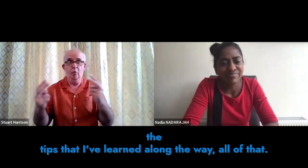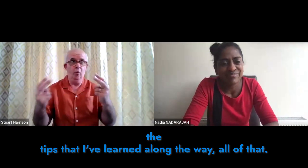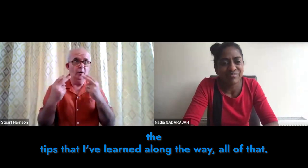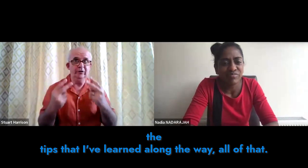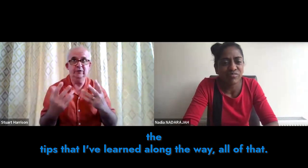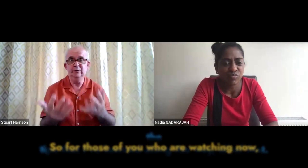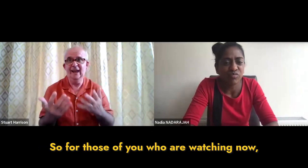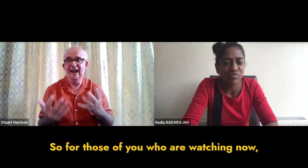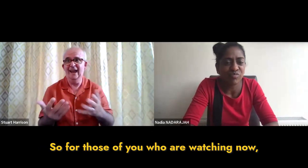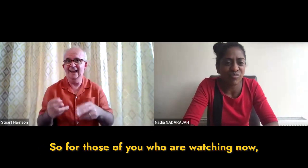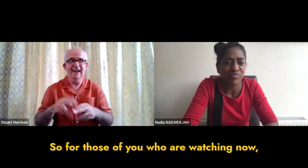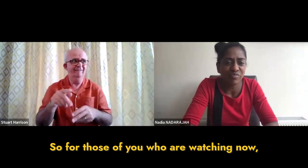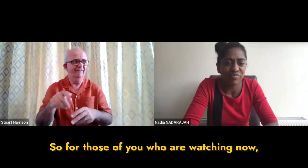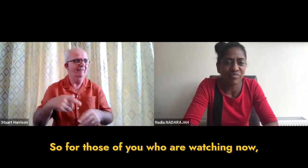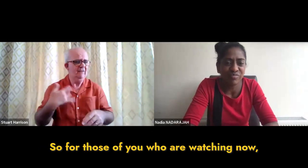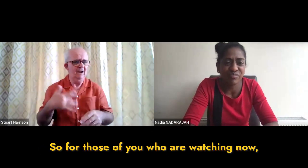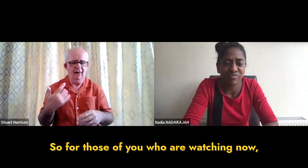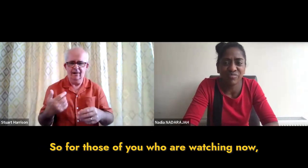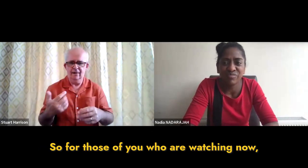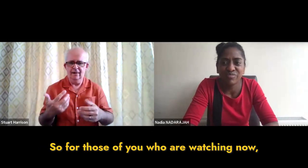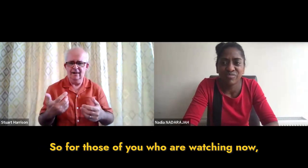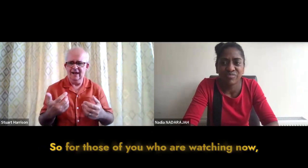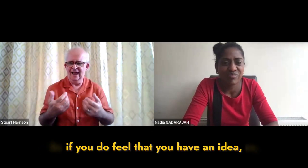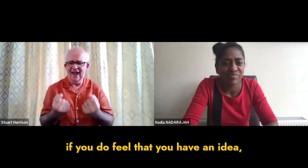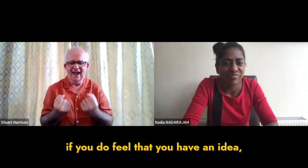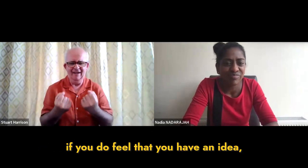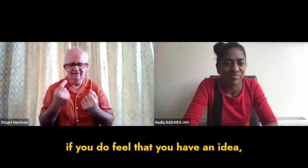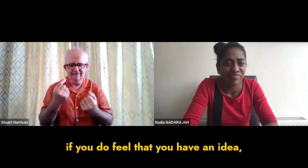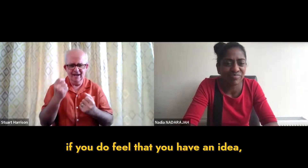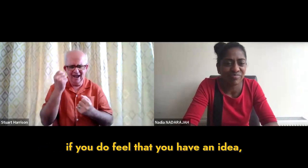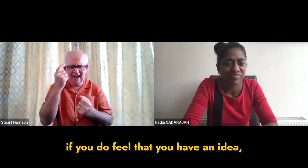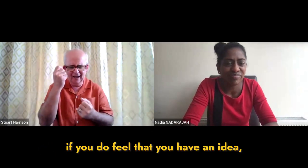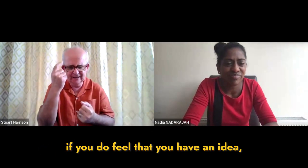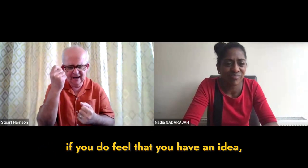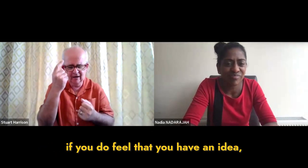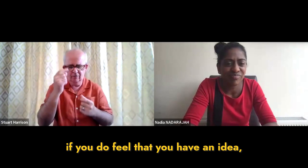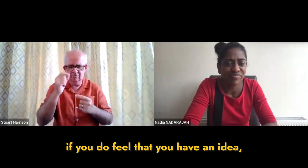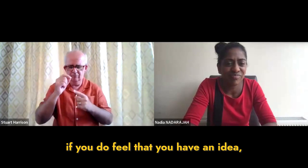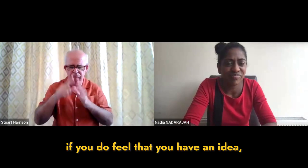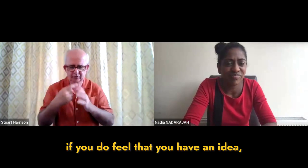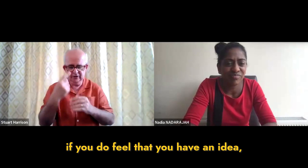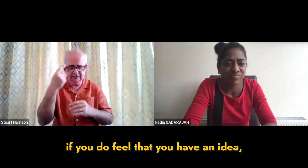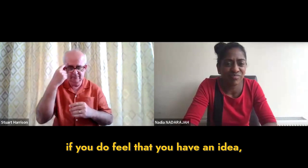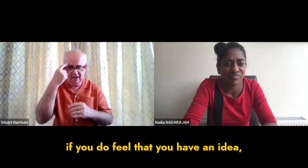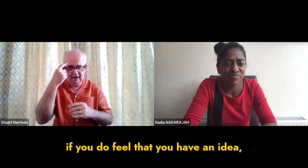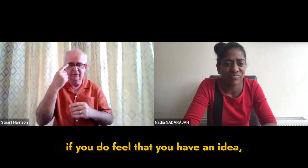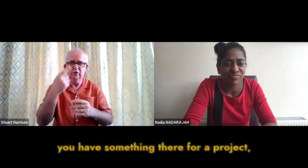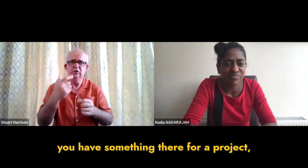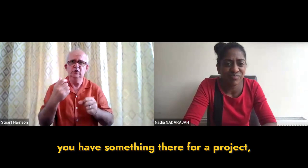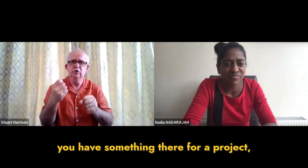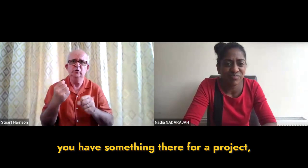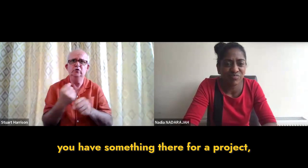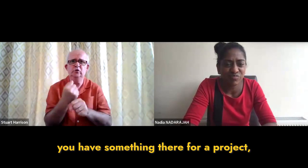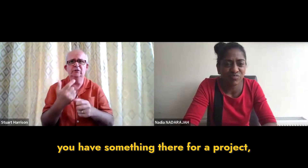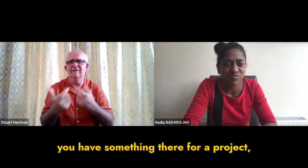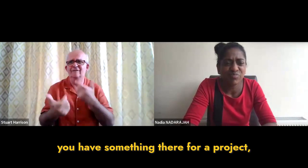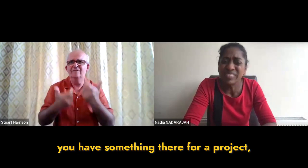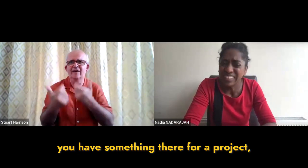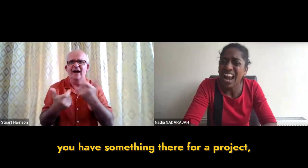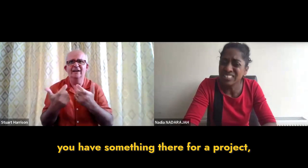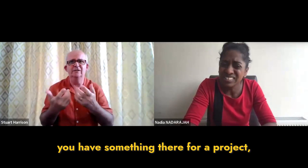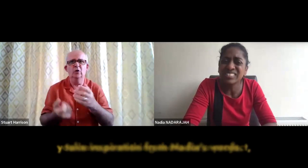that. So for those of you who are watching now, if you do feel that you have an idea, you have something there